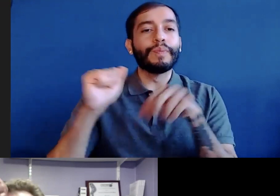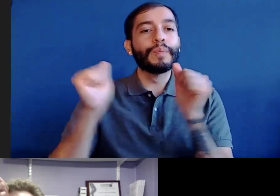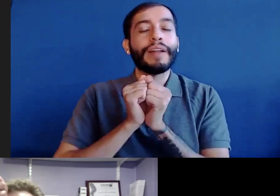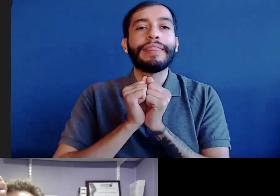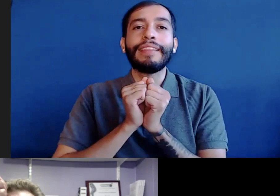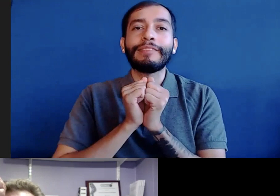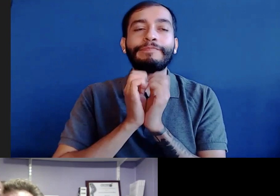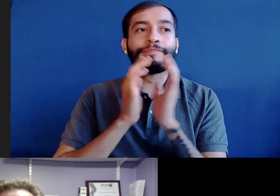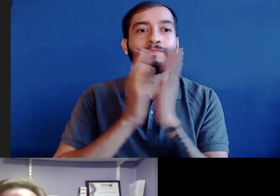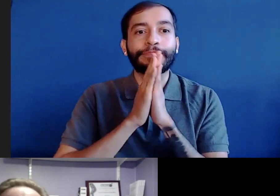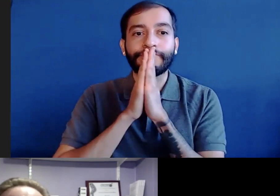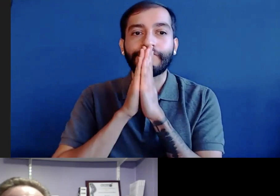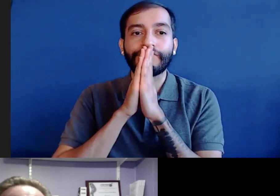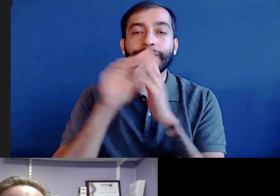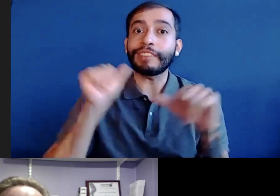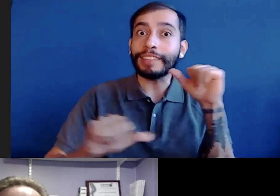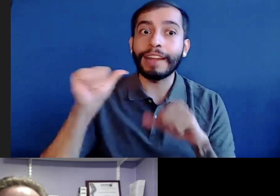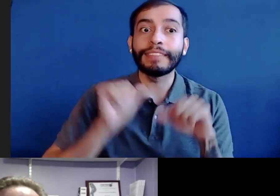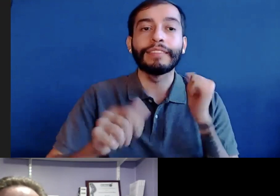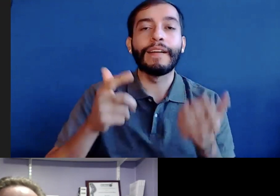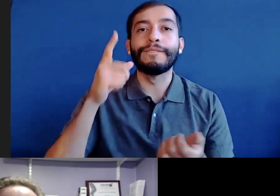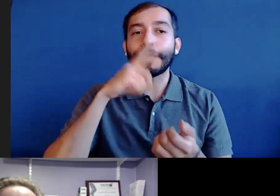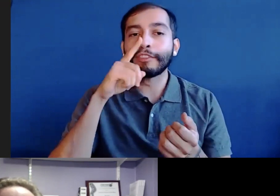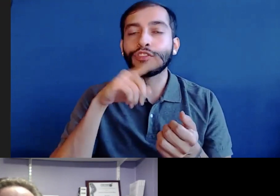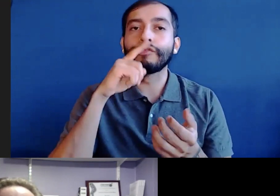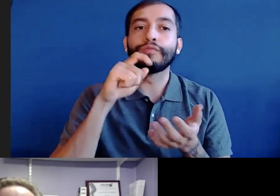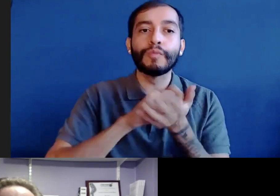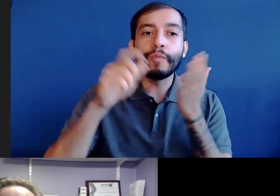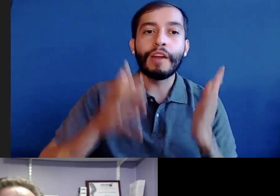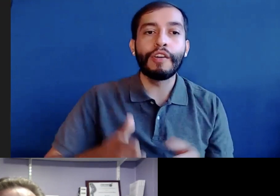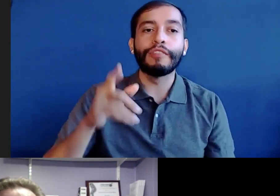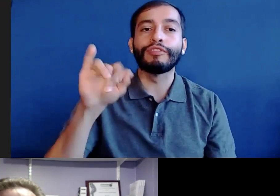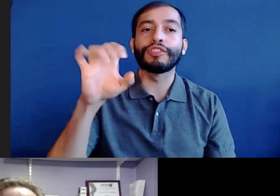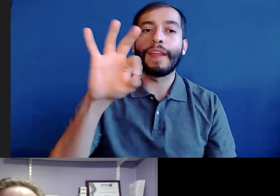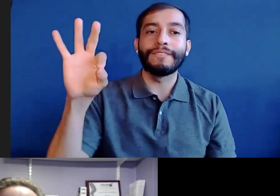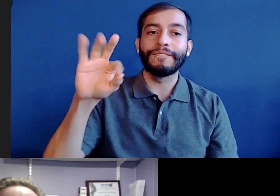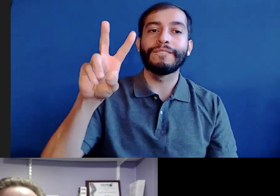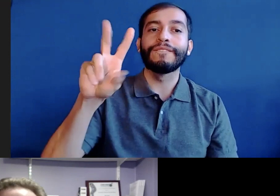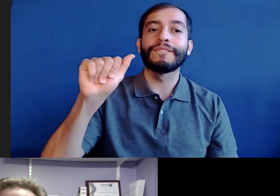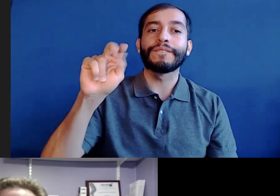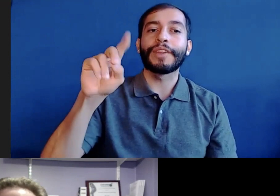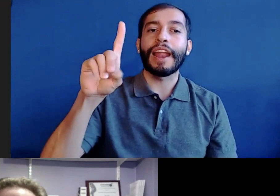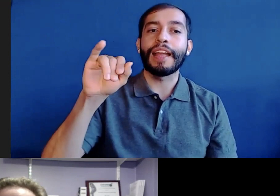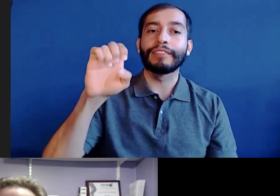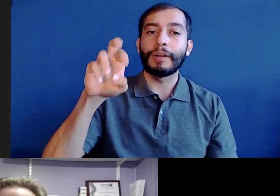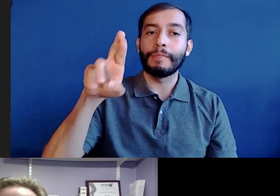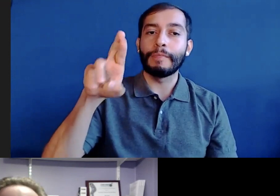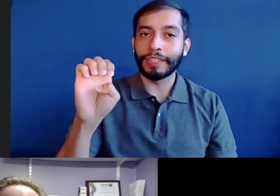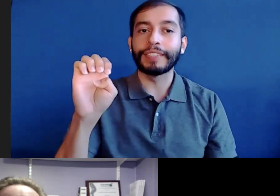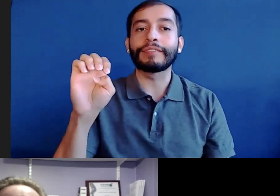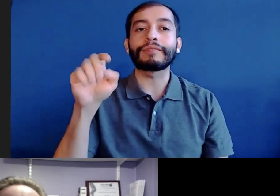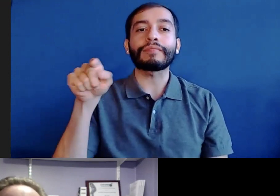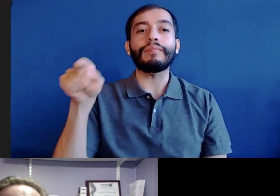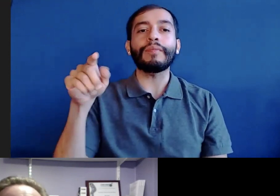science fiction writer, Jeff Vandermeer, who's based in New York, and he created a little